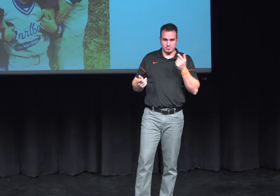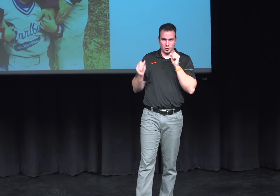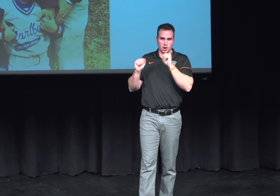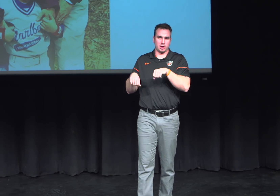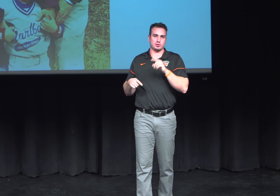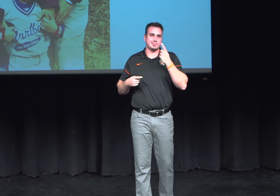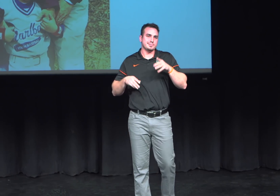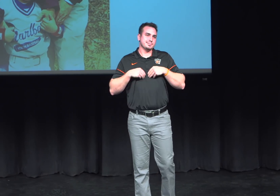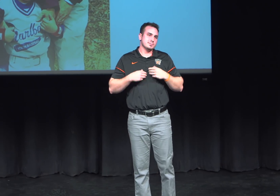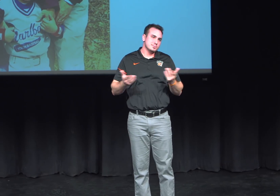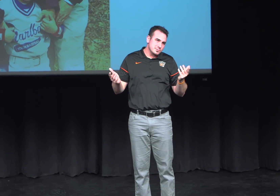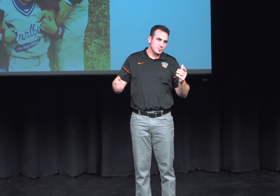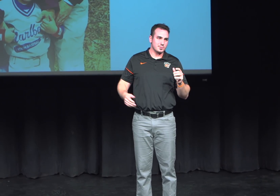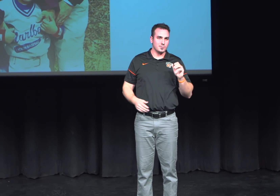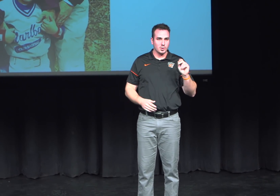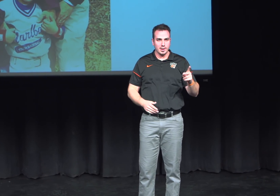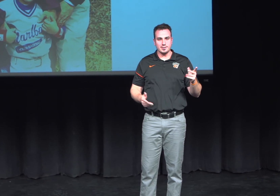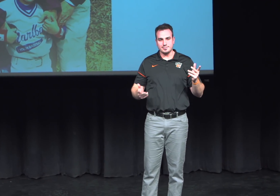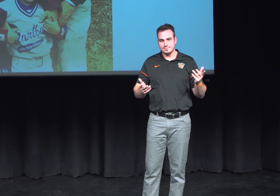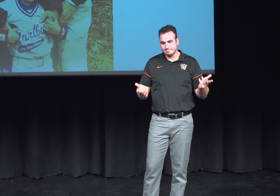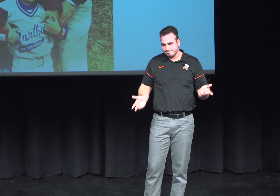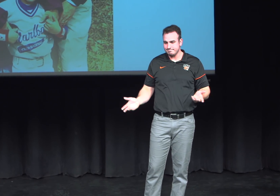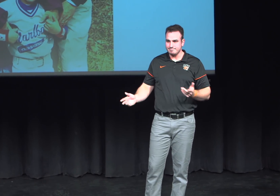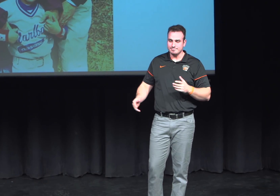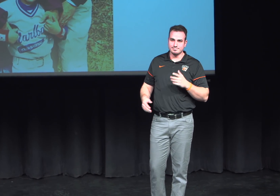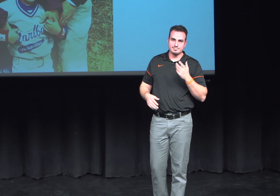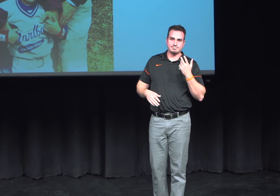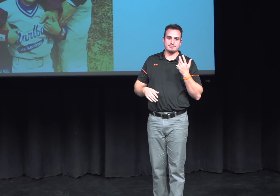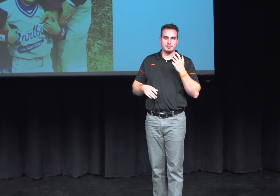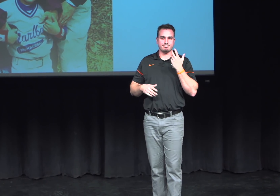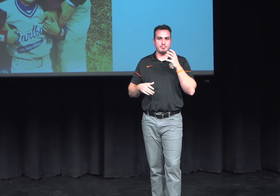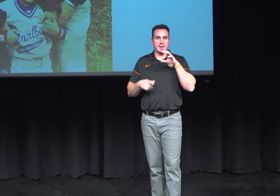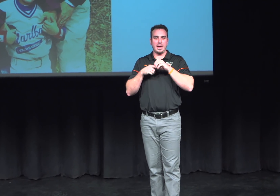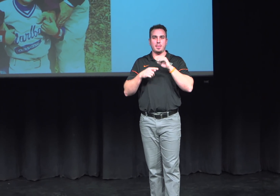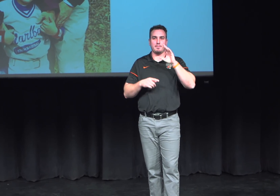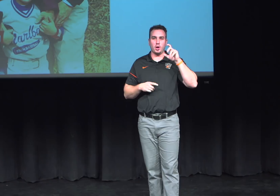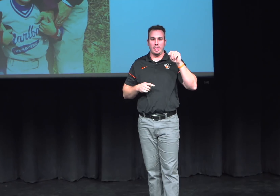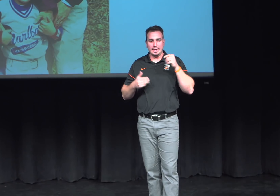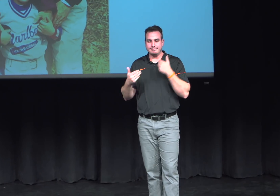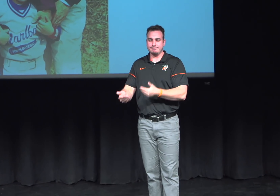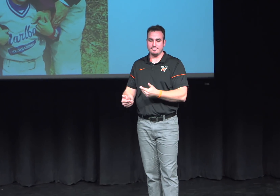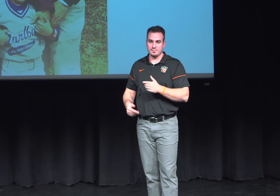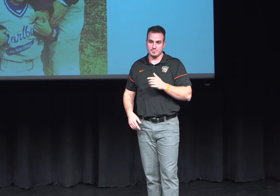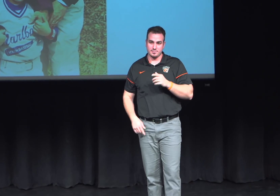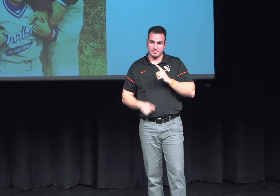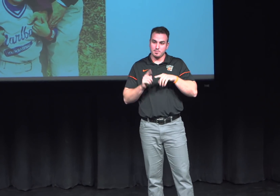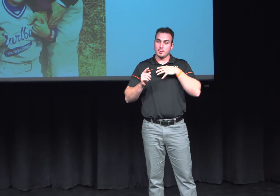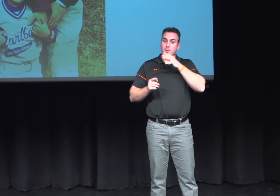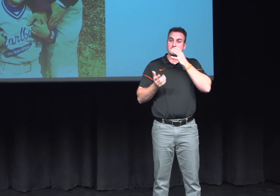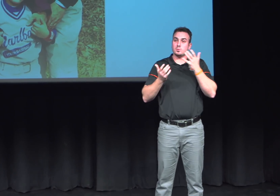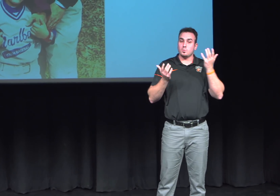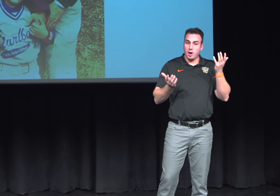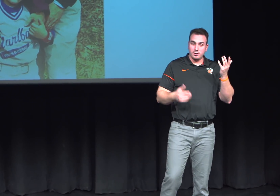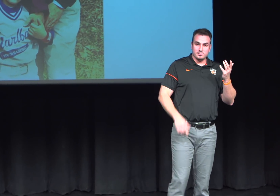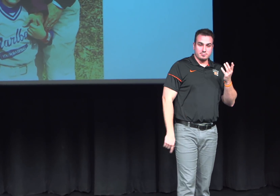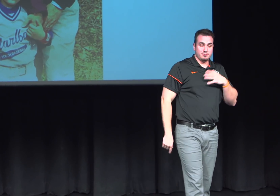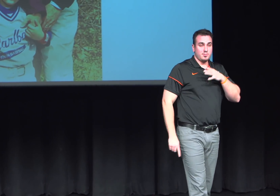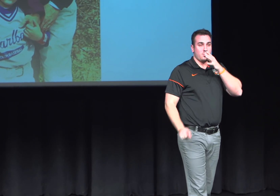were the experts in deaf education. She could have just shrugged and accepted it and just bit the bullet. But what did my mom do? She